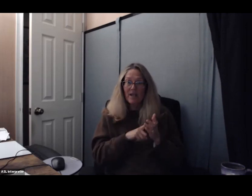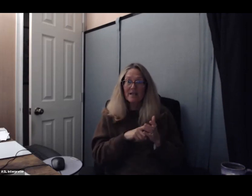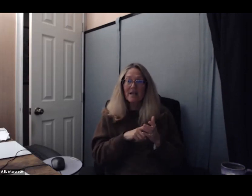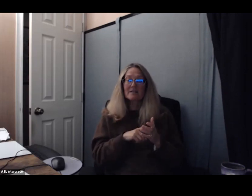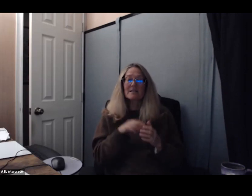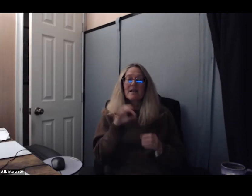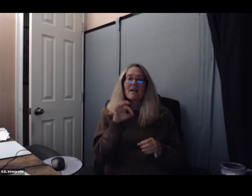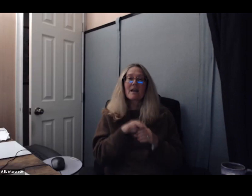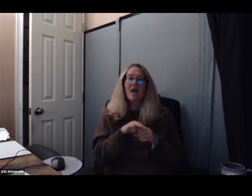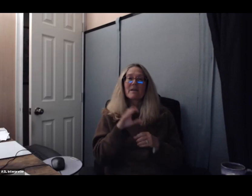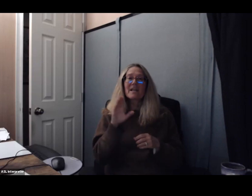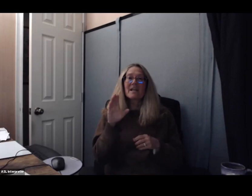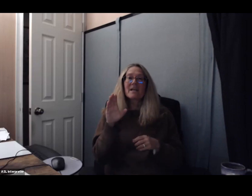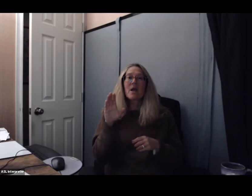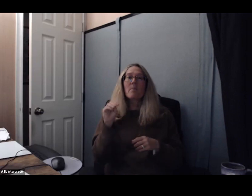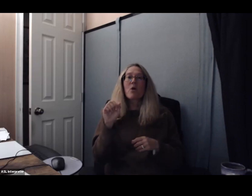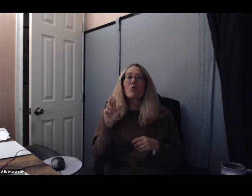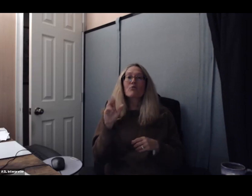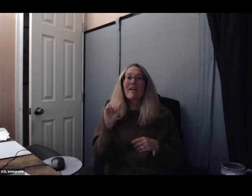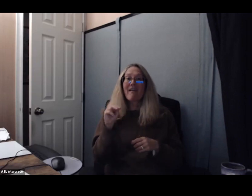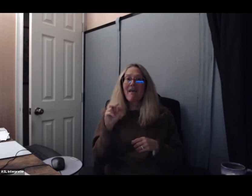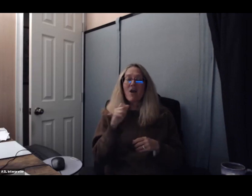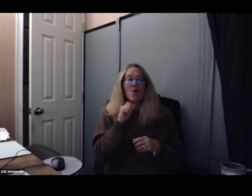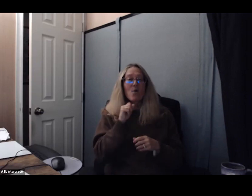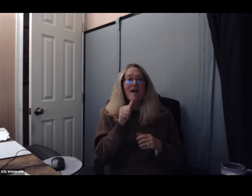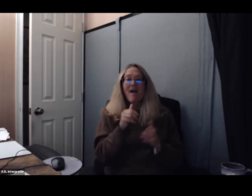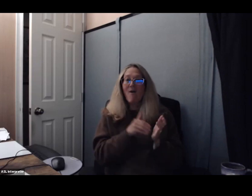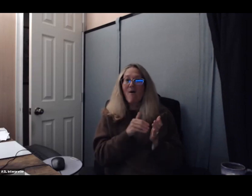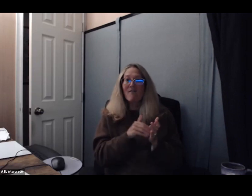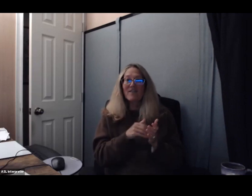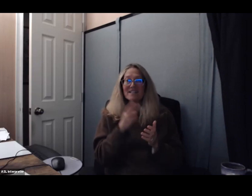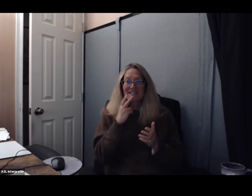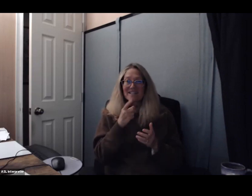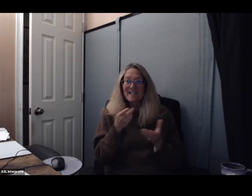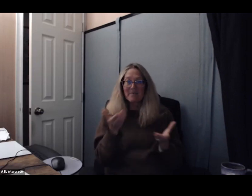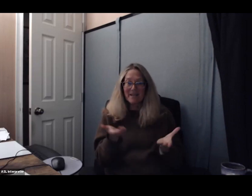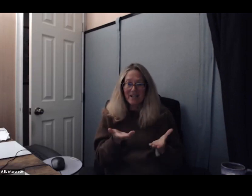was nominated by Marina. Yeah, we rarely get them in here.